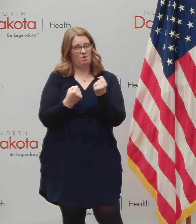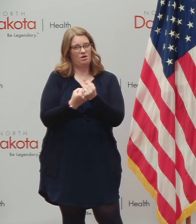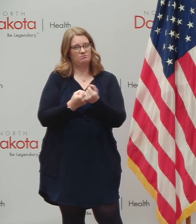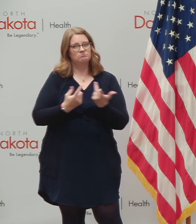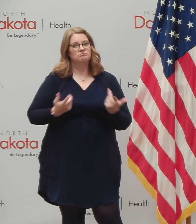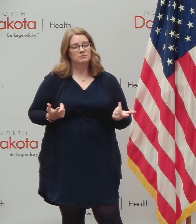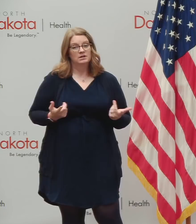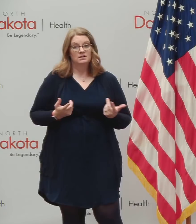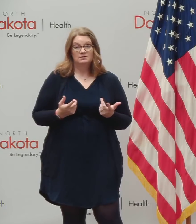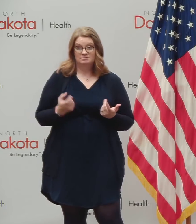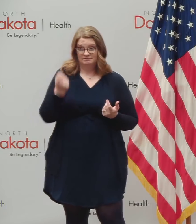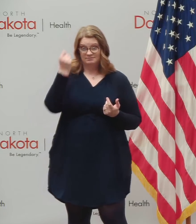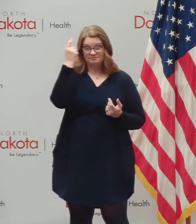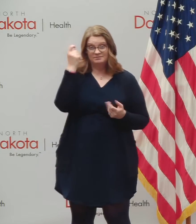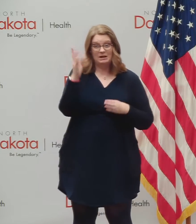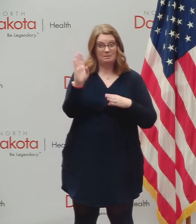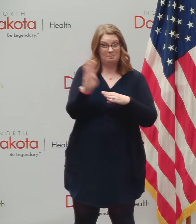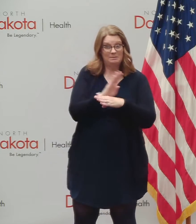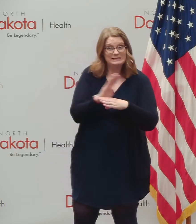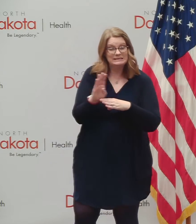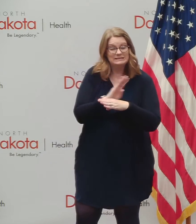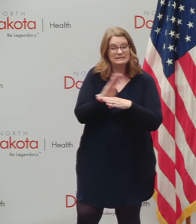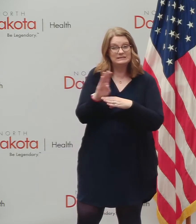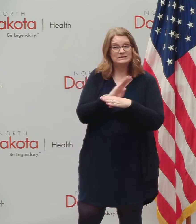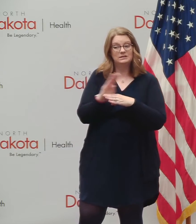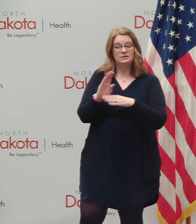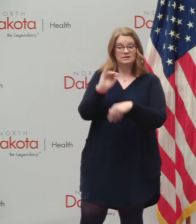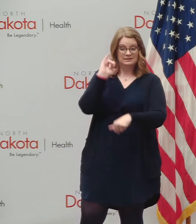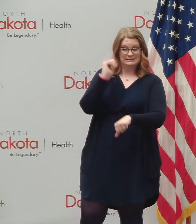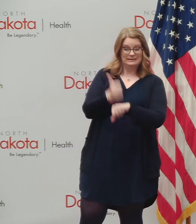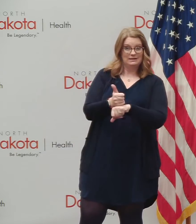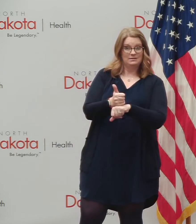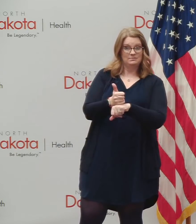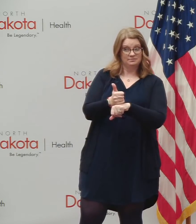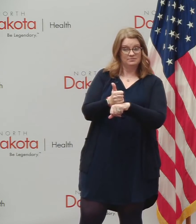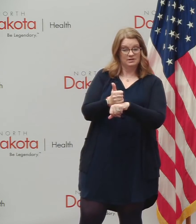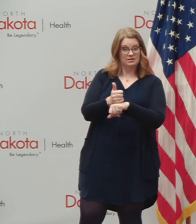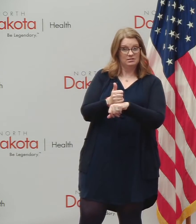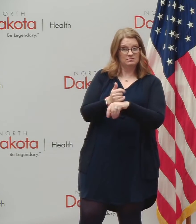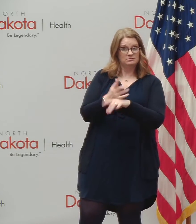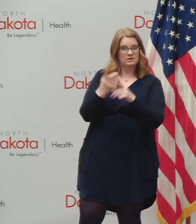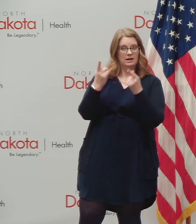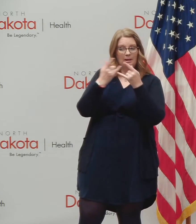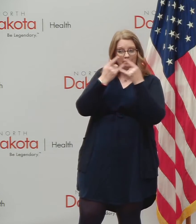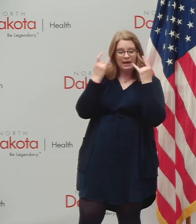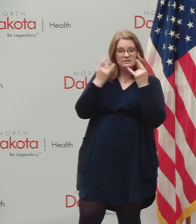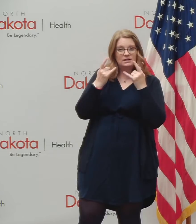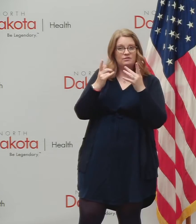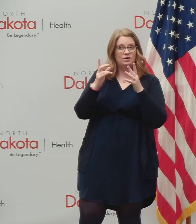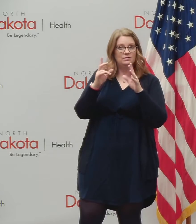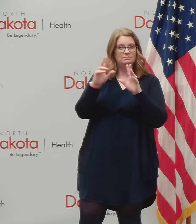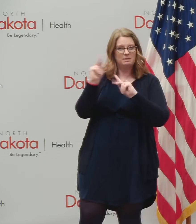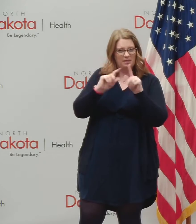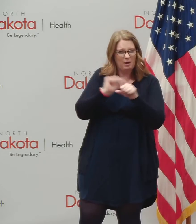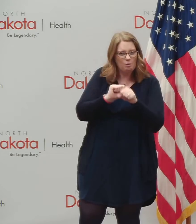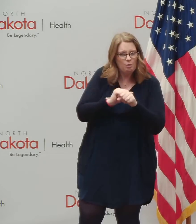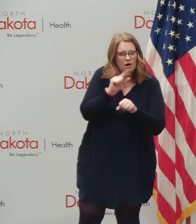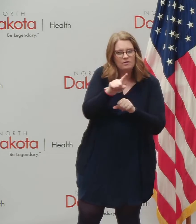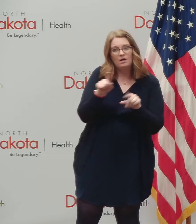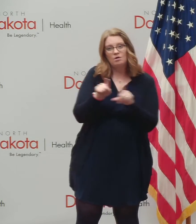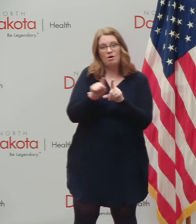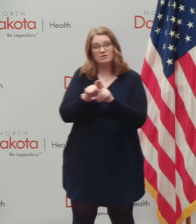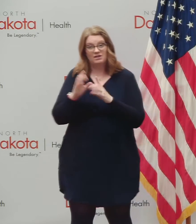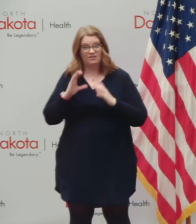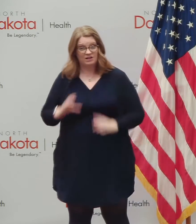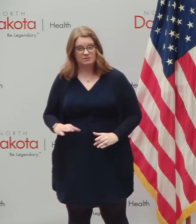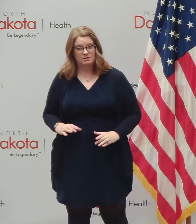we see businesses that are putting in mask efforts for their team members and their customers, they are also